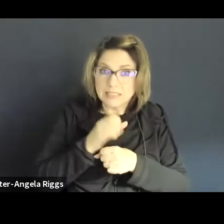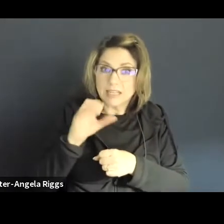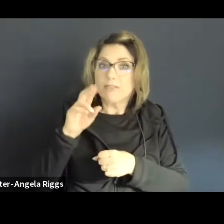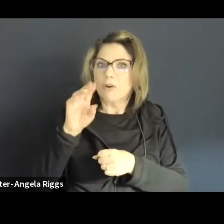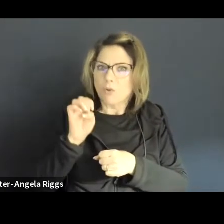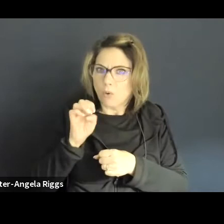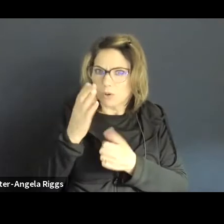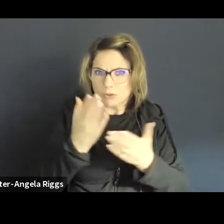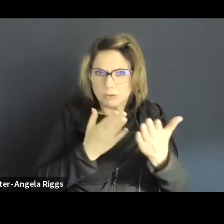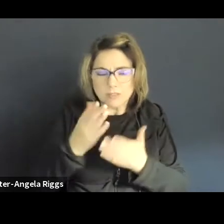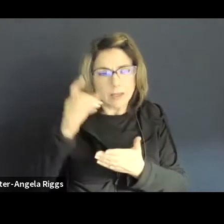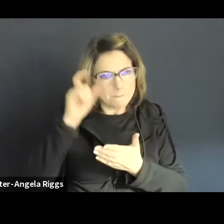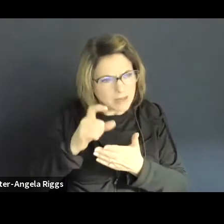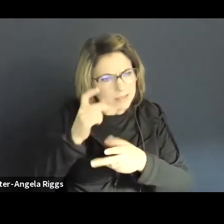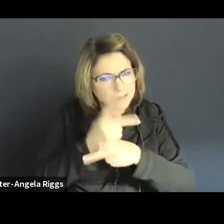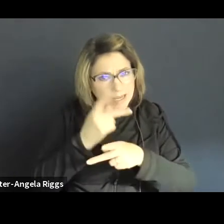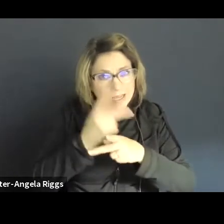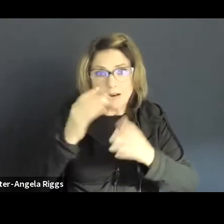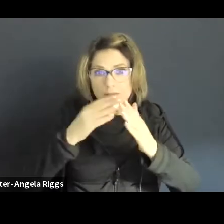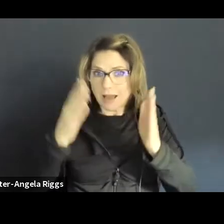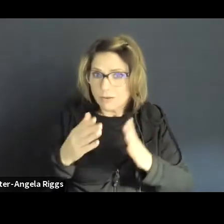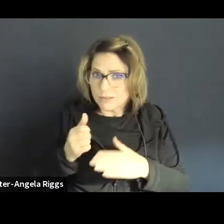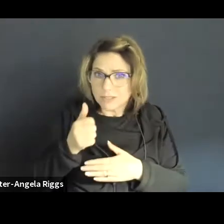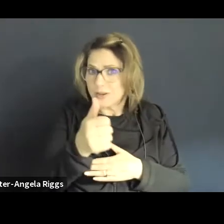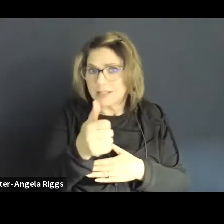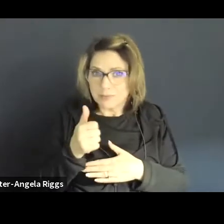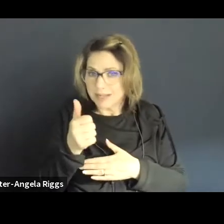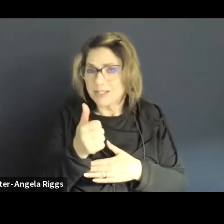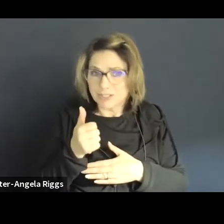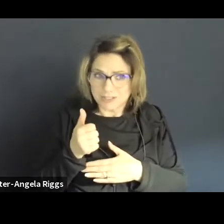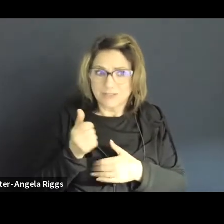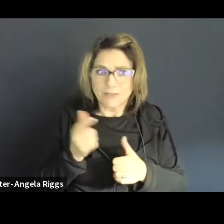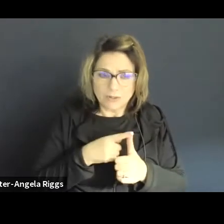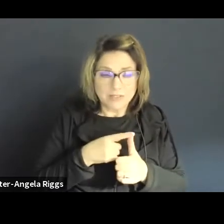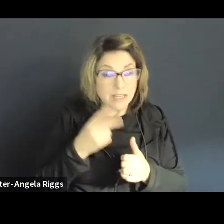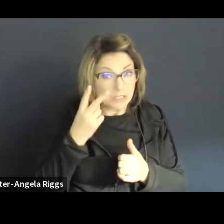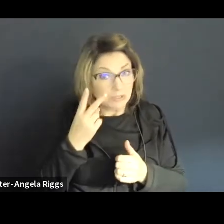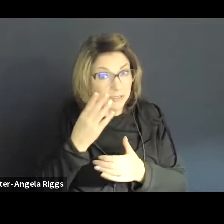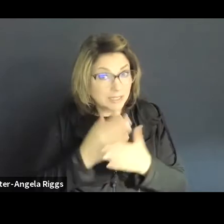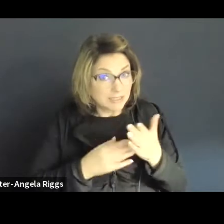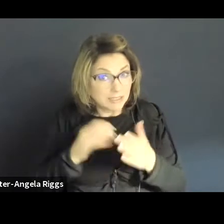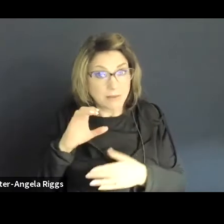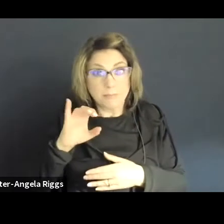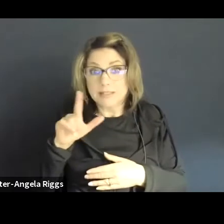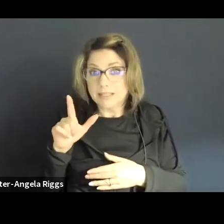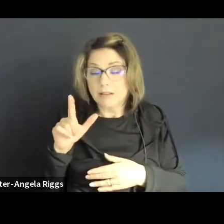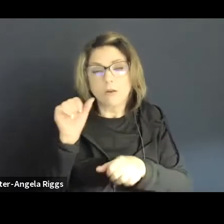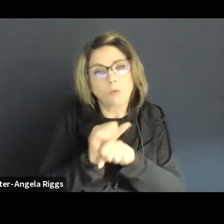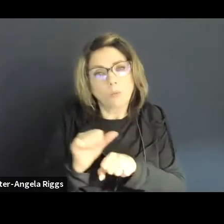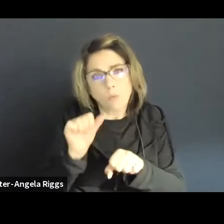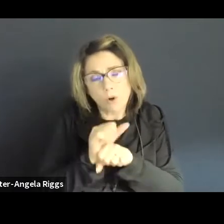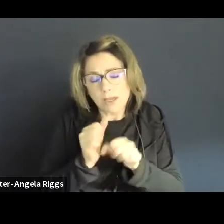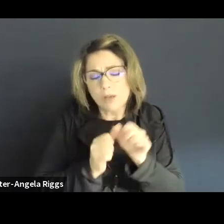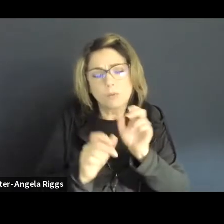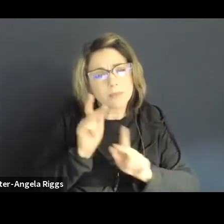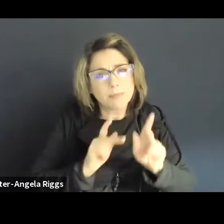you first have to deal with the housing and transportation. And you'll notice that there are some of these CILs that are working with individuals